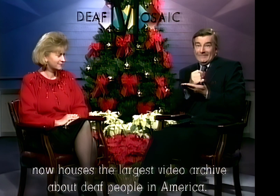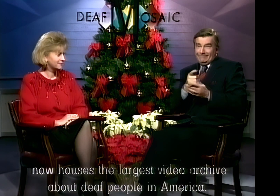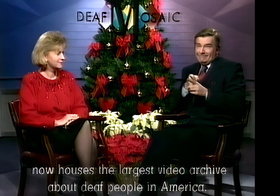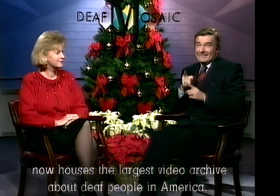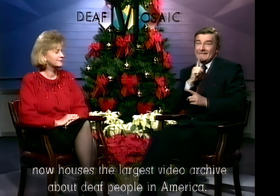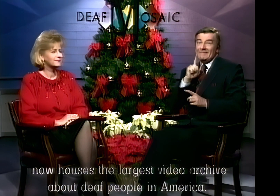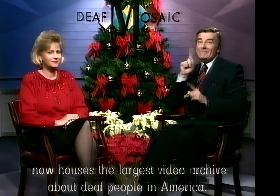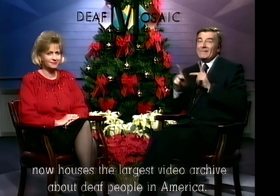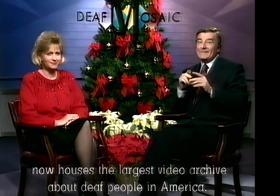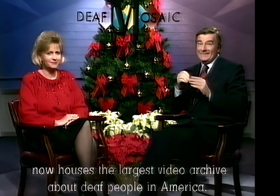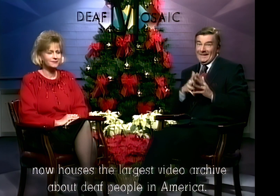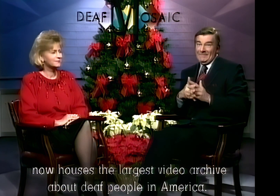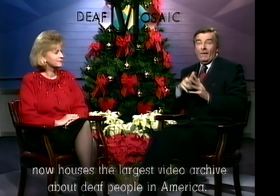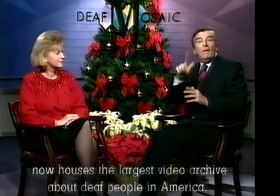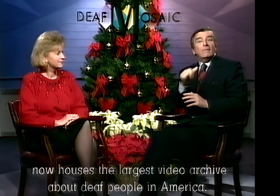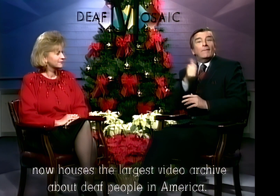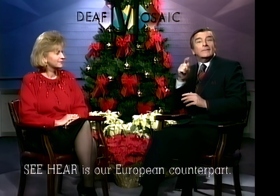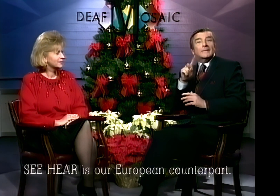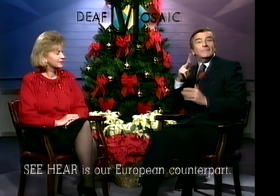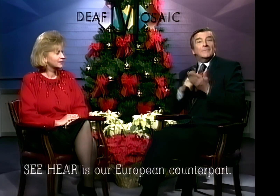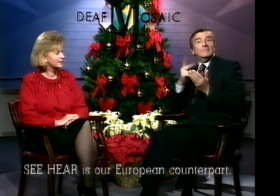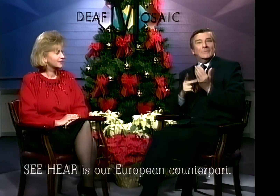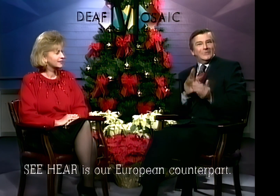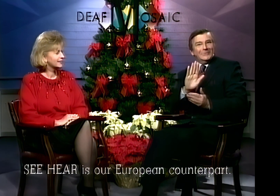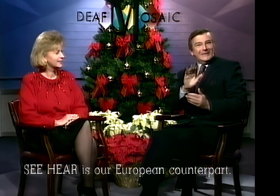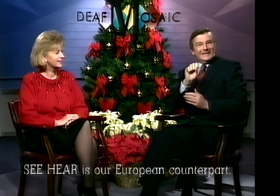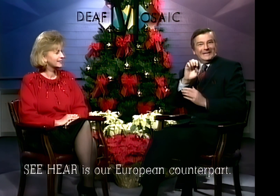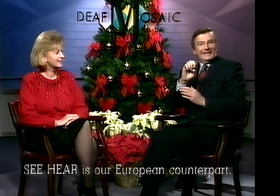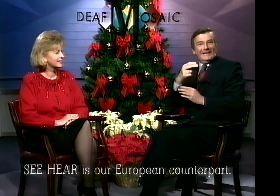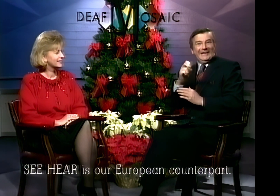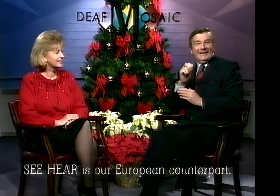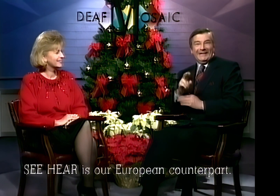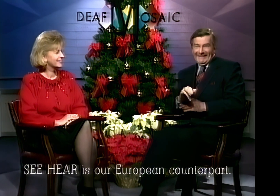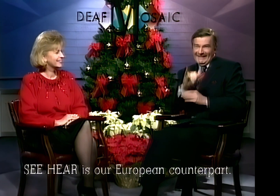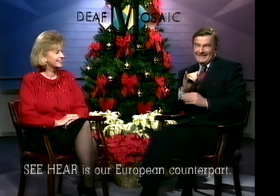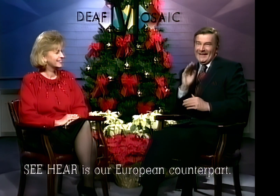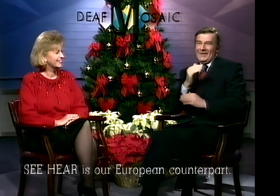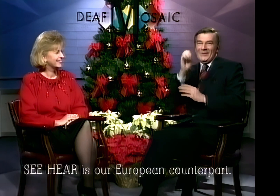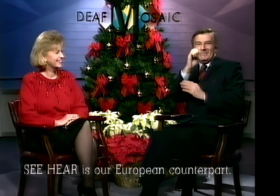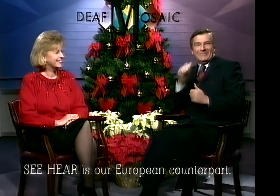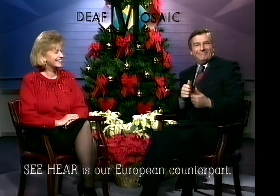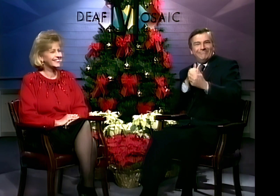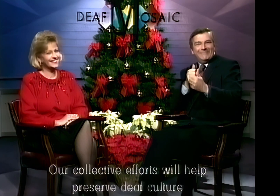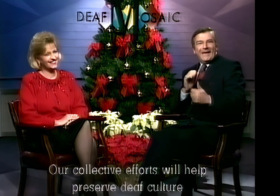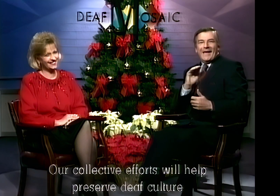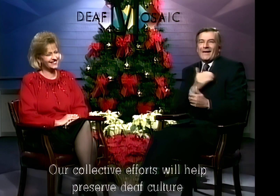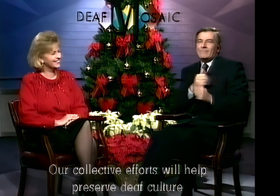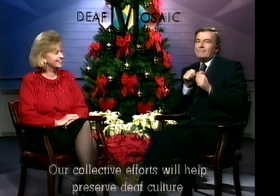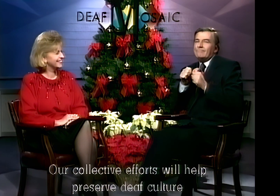archive about deaf people in America. See Here is our European counterpart. Our collective efforts will